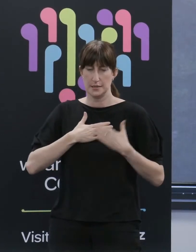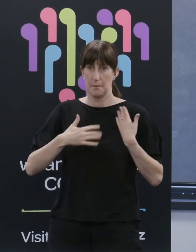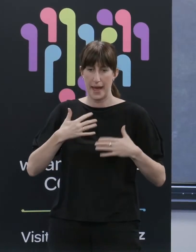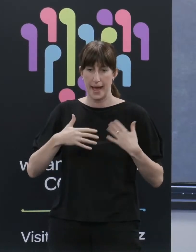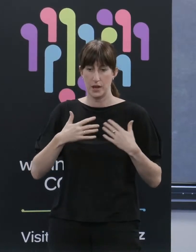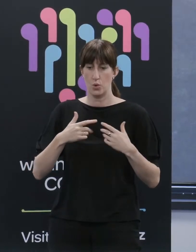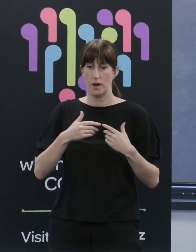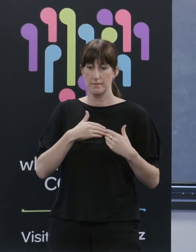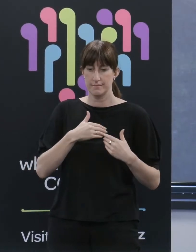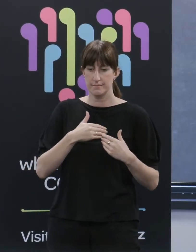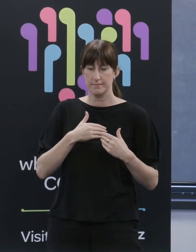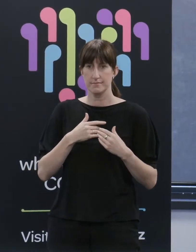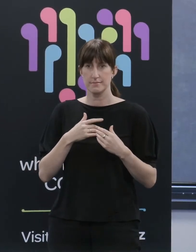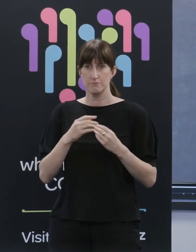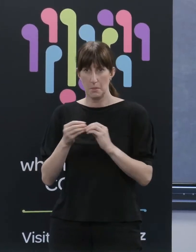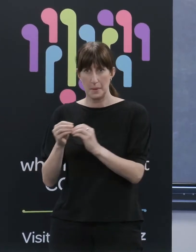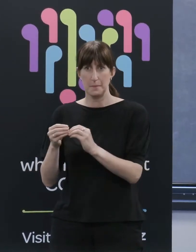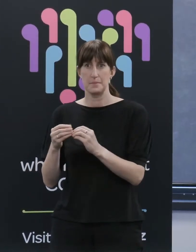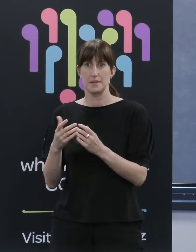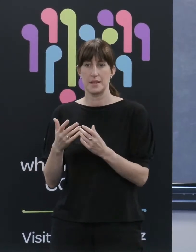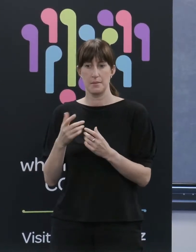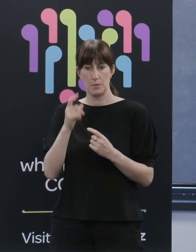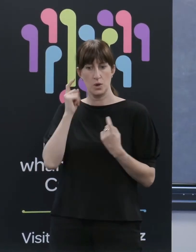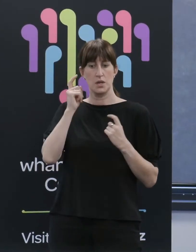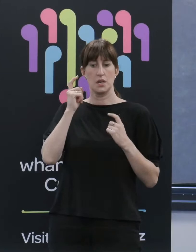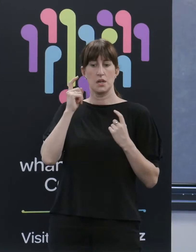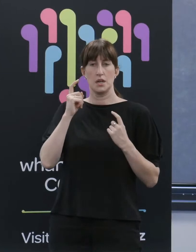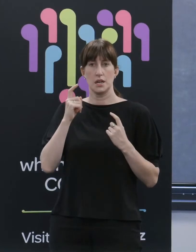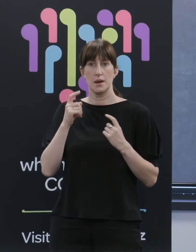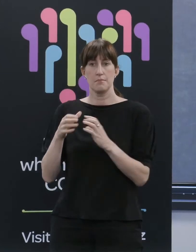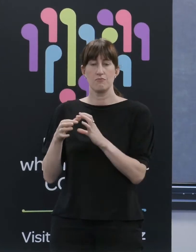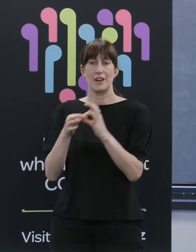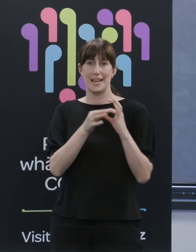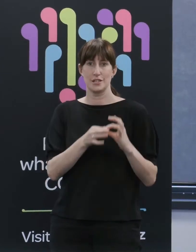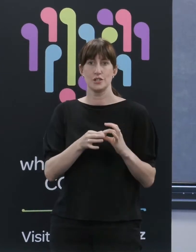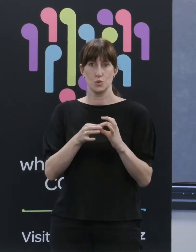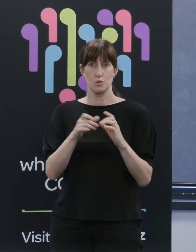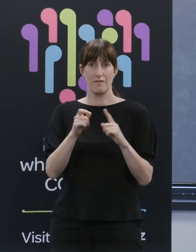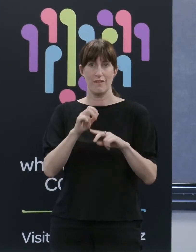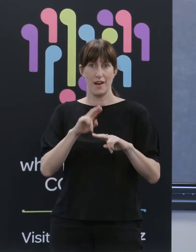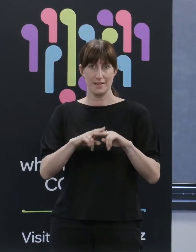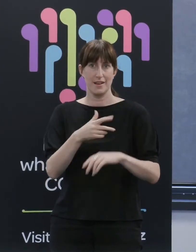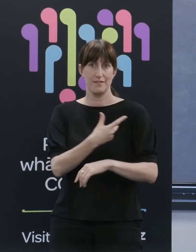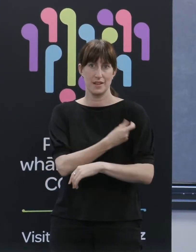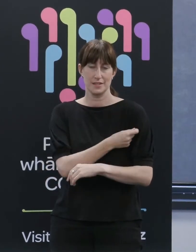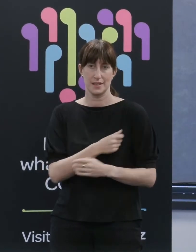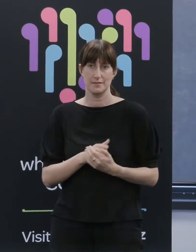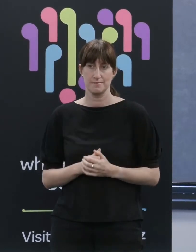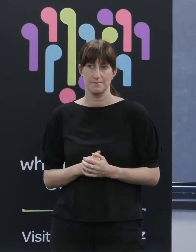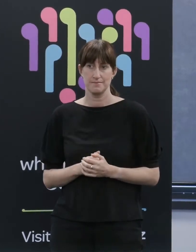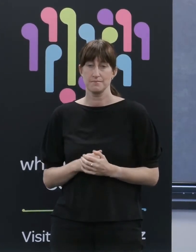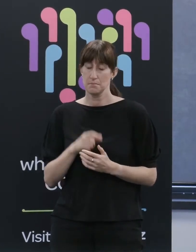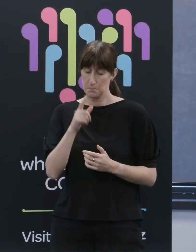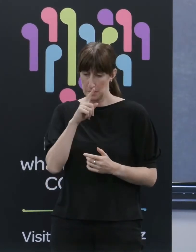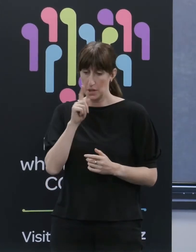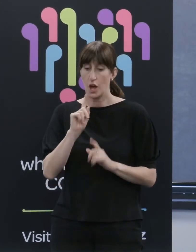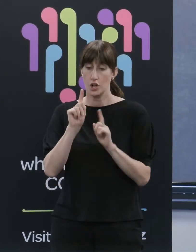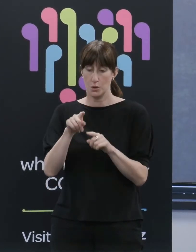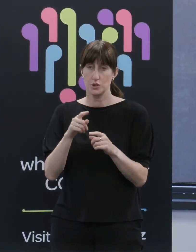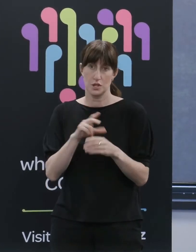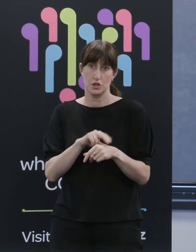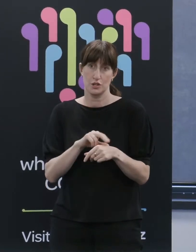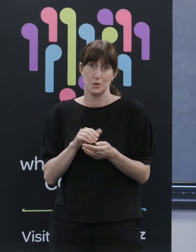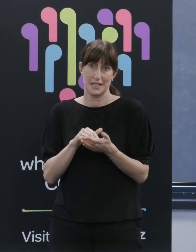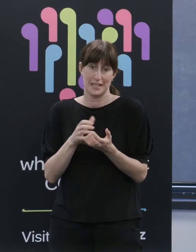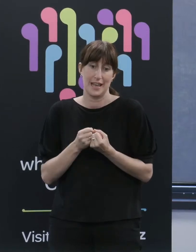symptoms that people might be concerned about are related to the Pfizer vaccine, and people are seeking help. Yes.